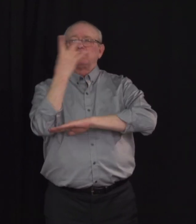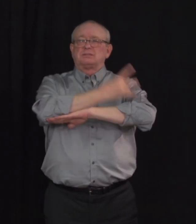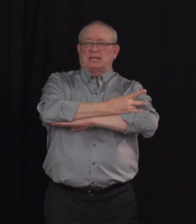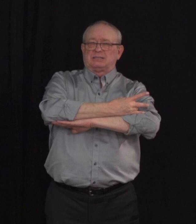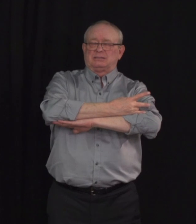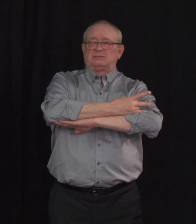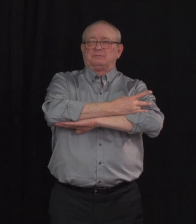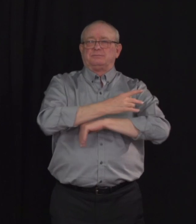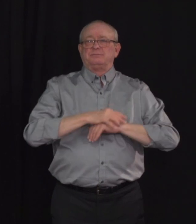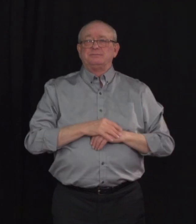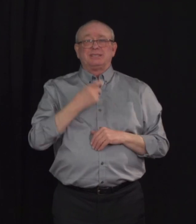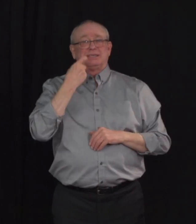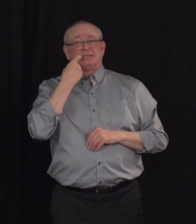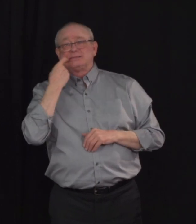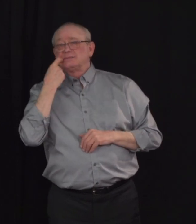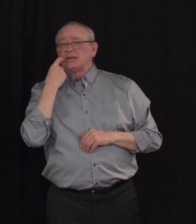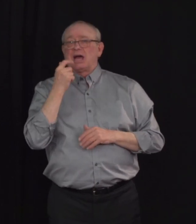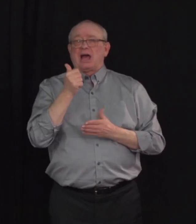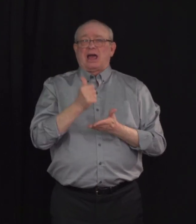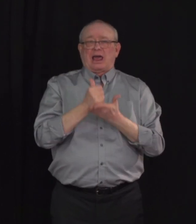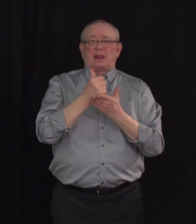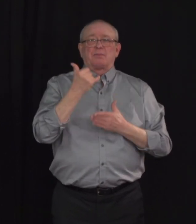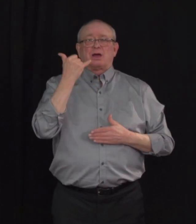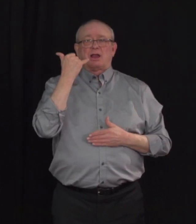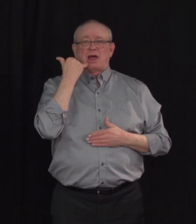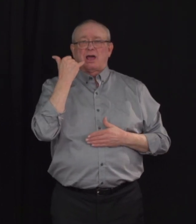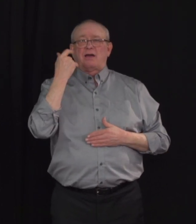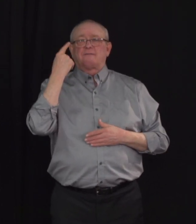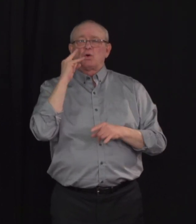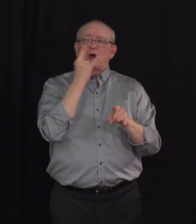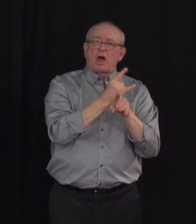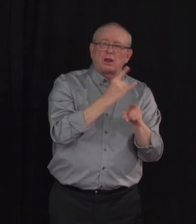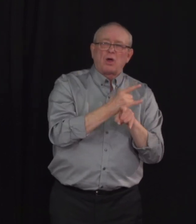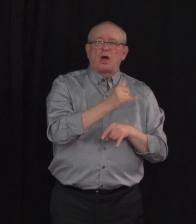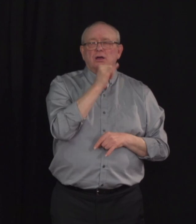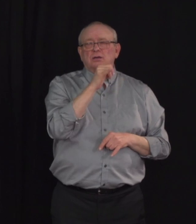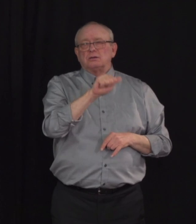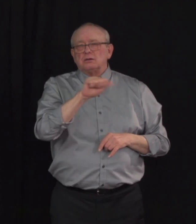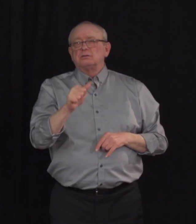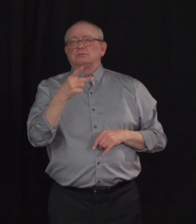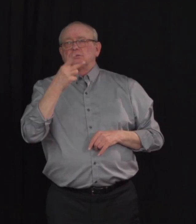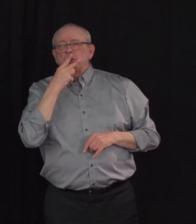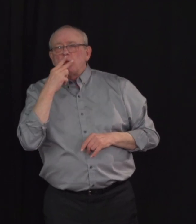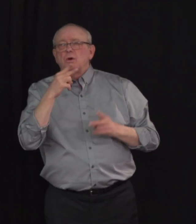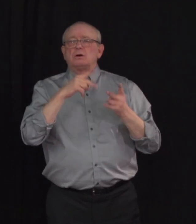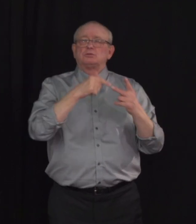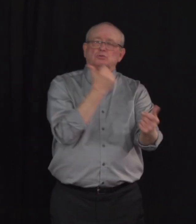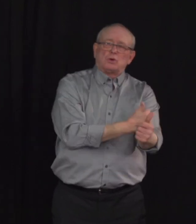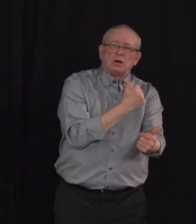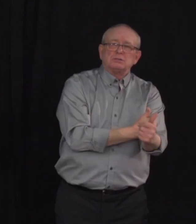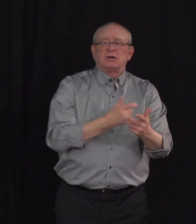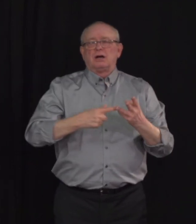Together All, a free online network that offers Albertans 16 years of age and older with anonymous peer-to-peer mental health